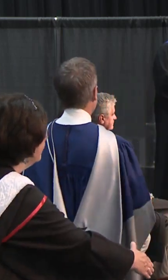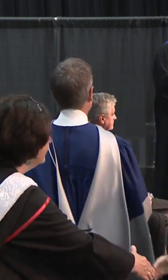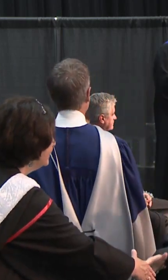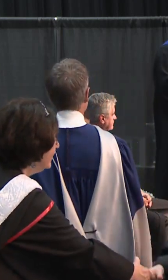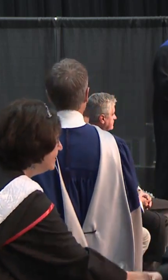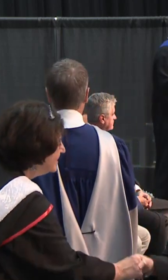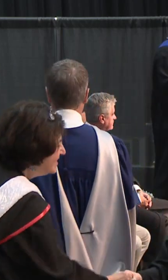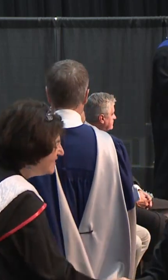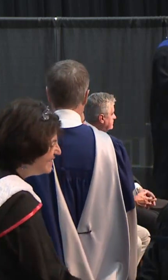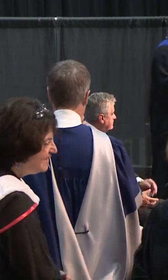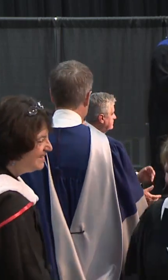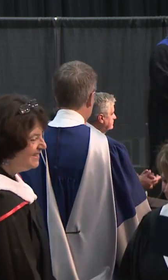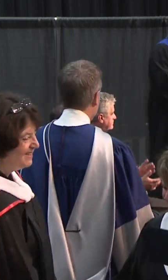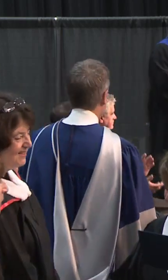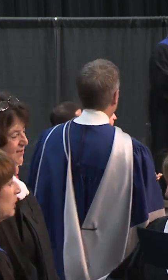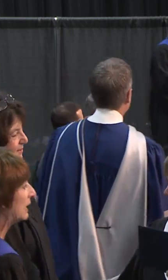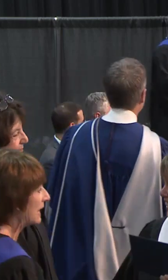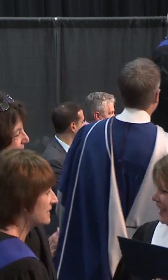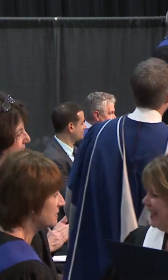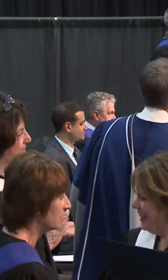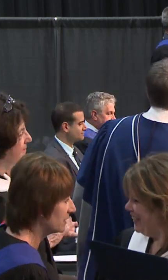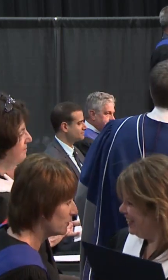Chelsea D'Entremont.